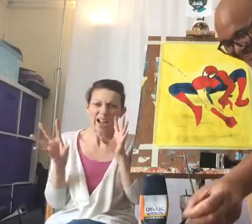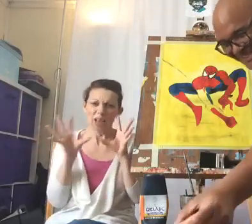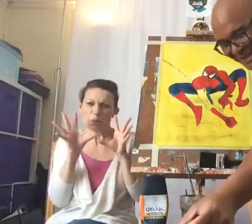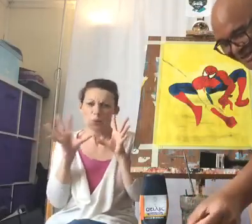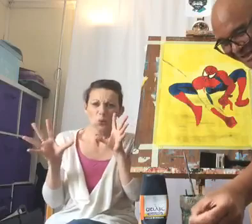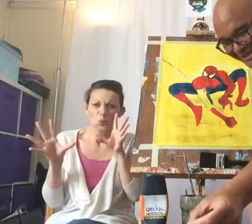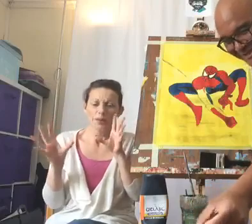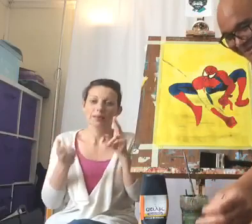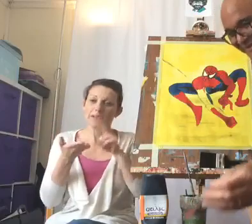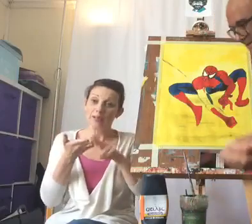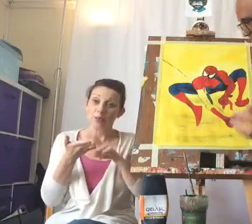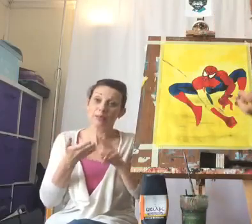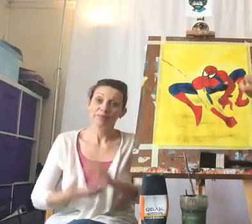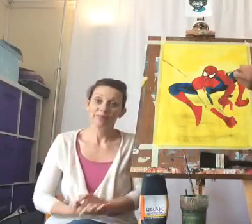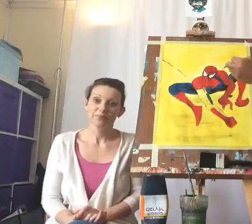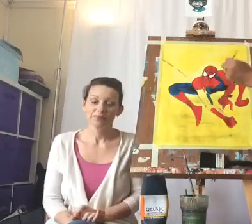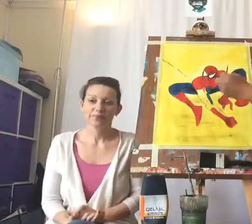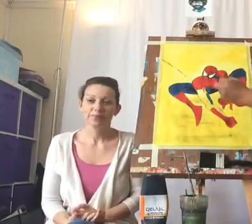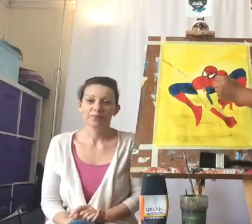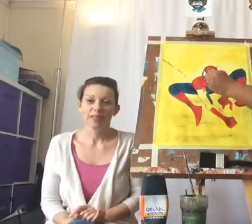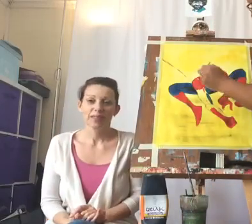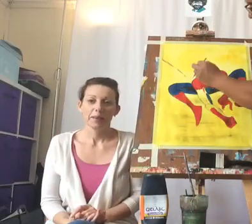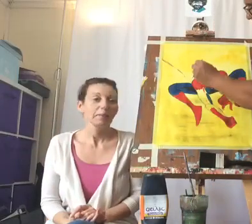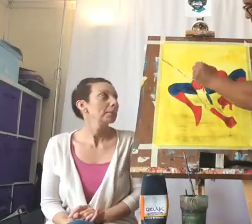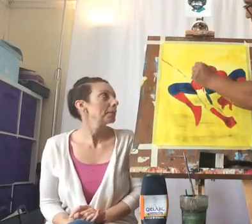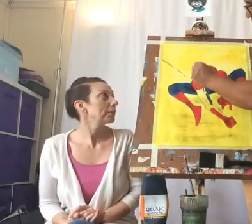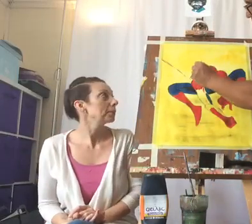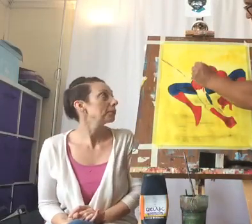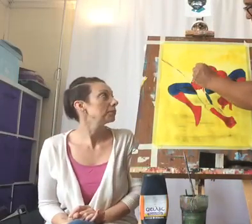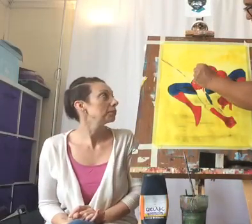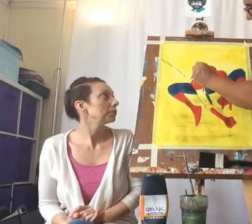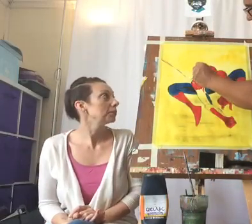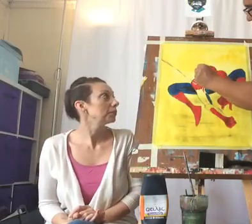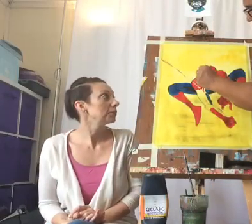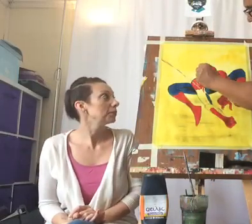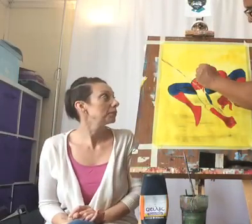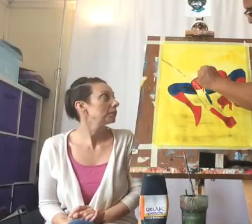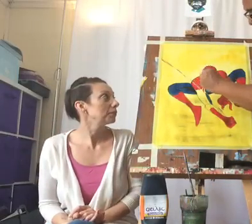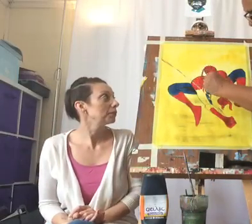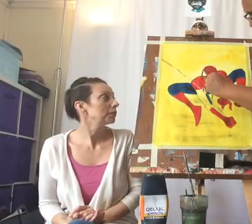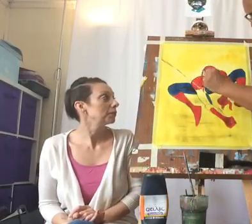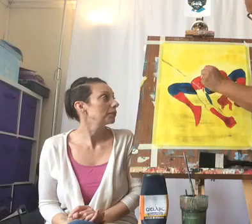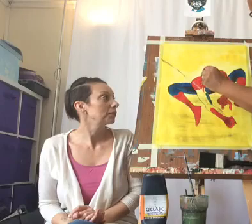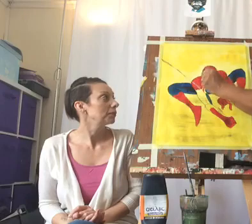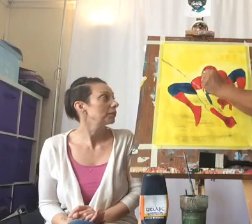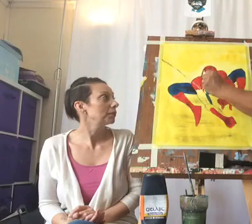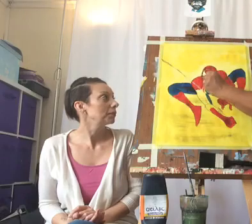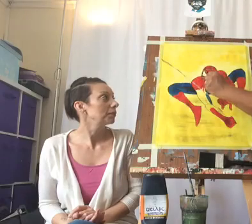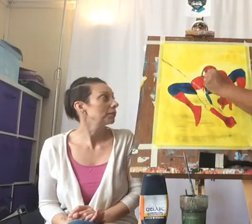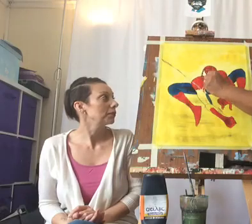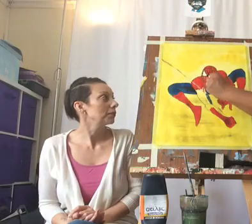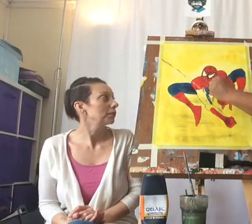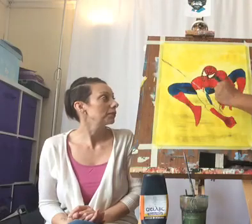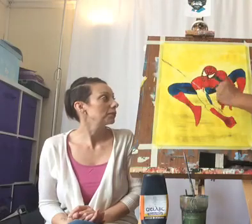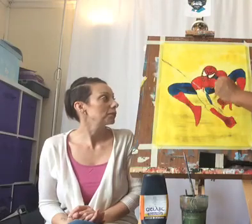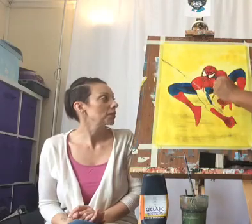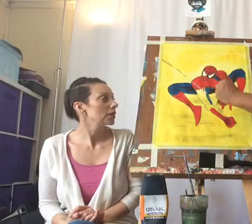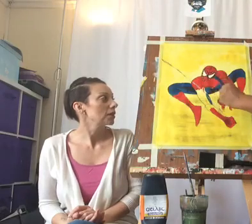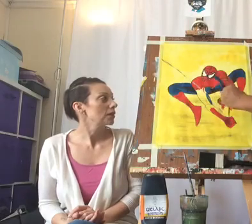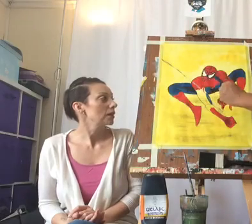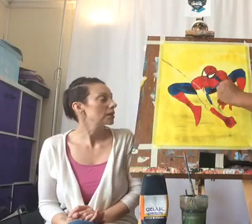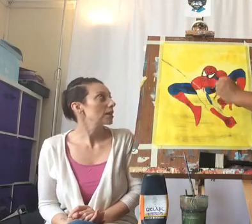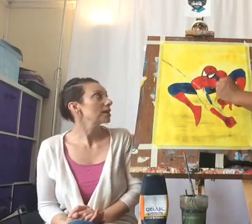That's what she usually does. So, I don't know if that's very straight, but